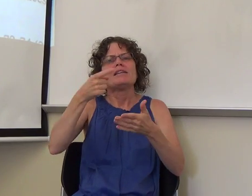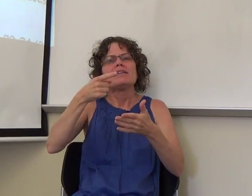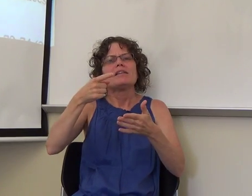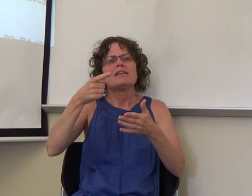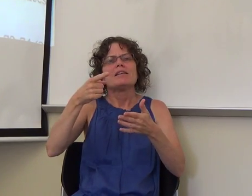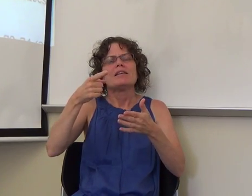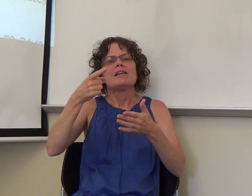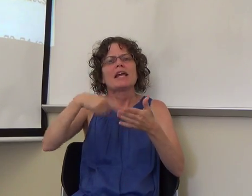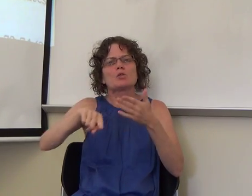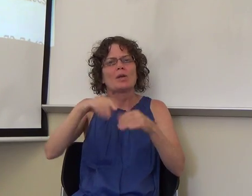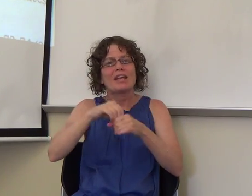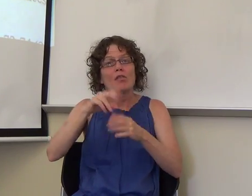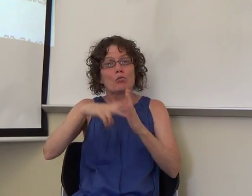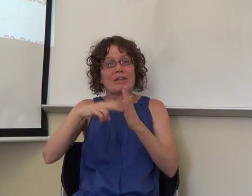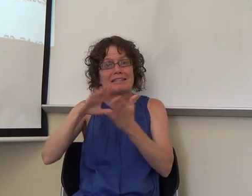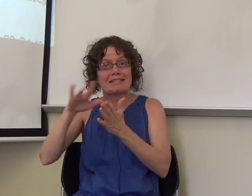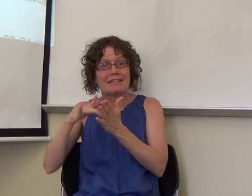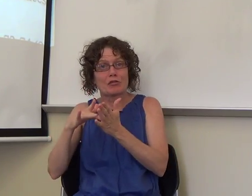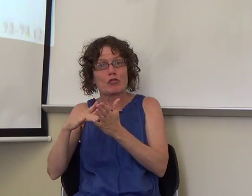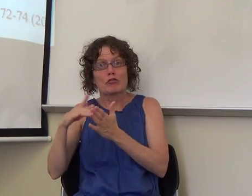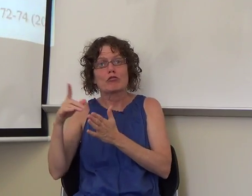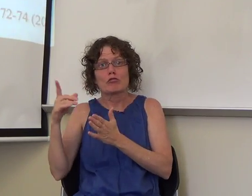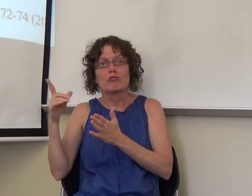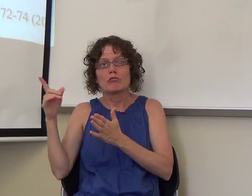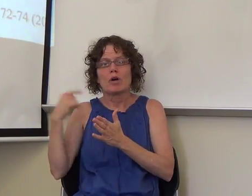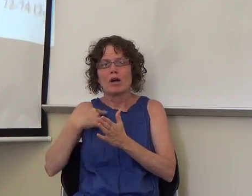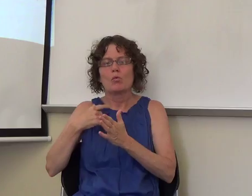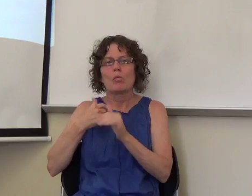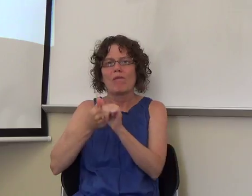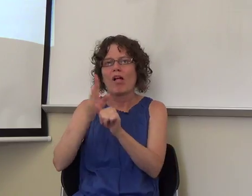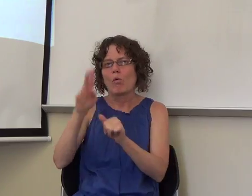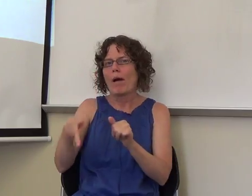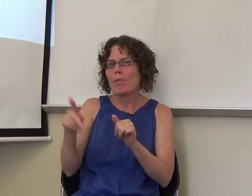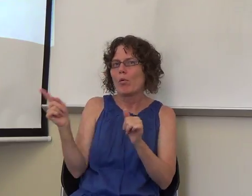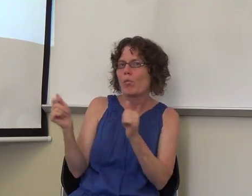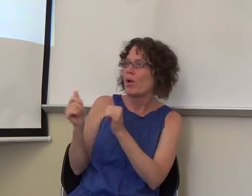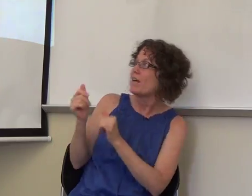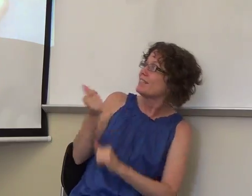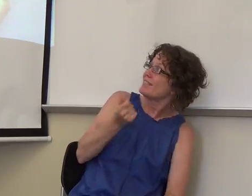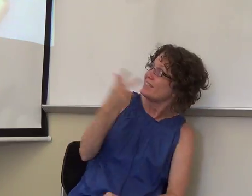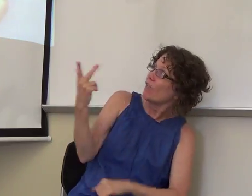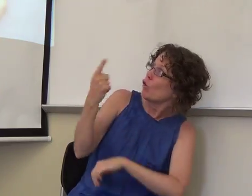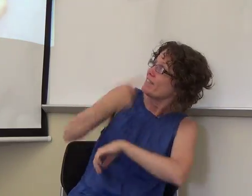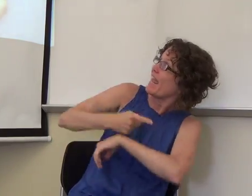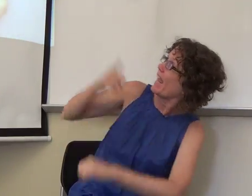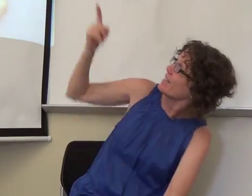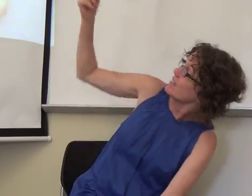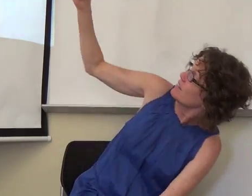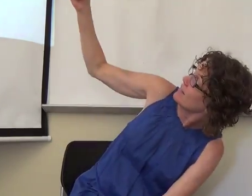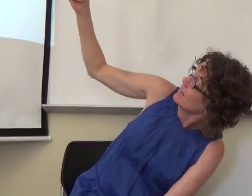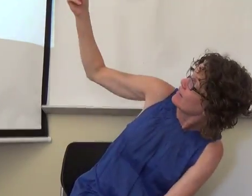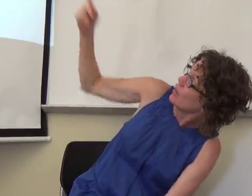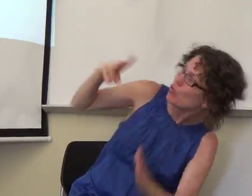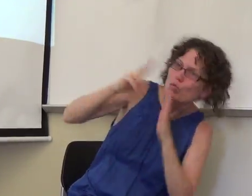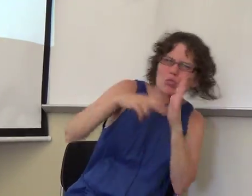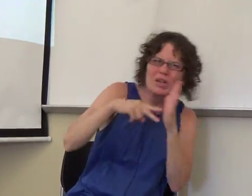stuff, see where we start on this homework, you've got several days of this. Read some pages in the book, and then do